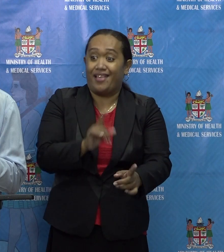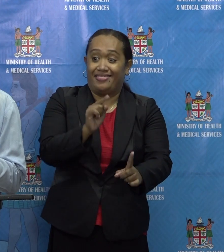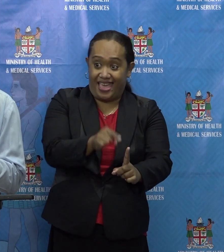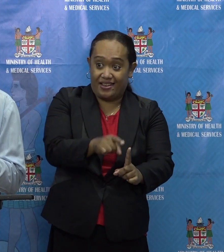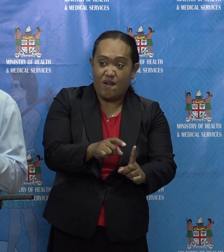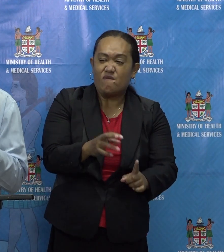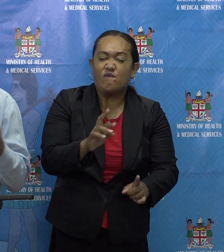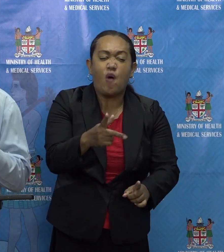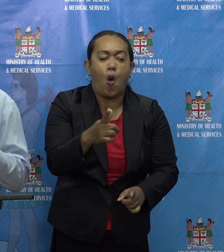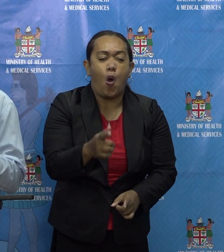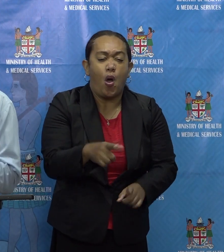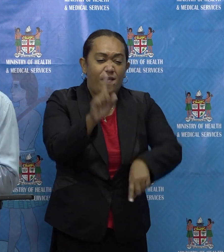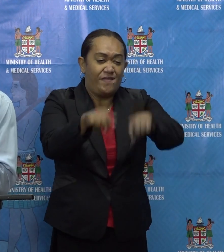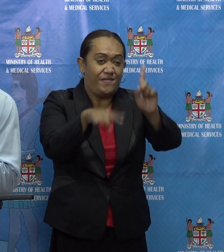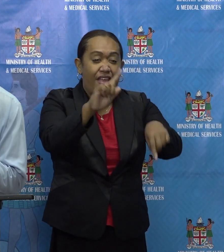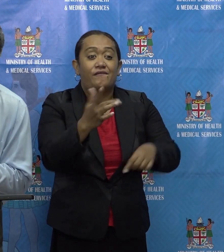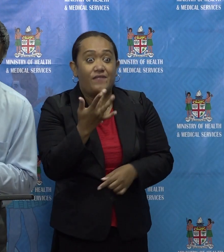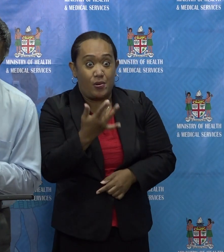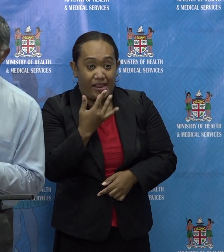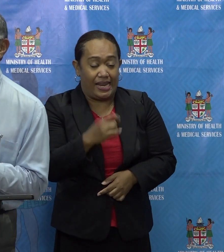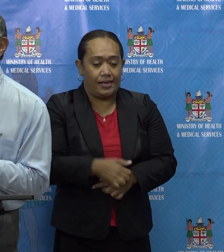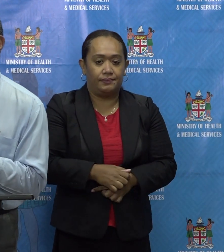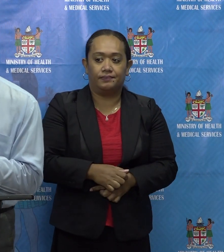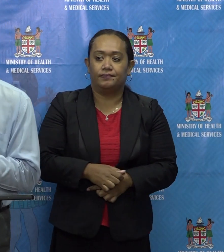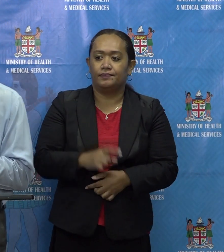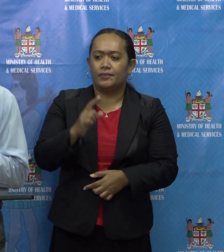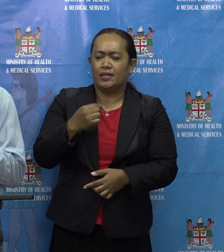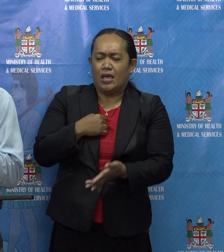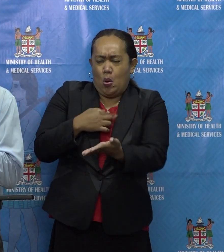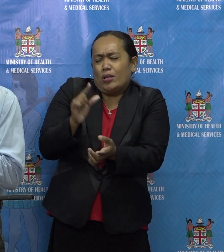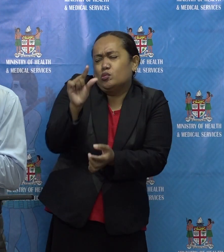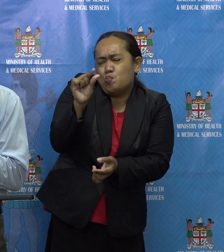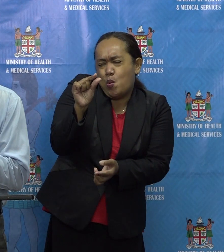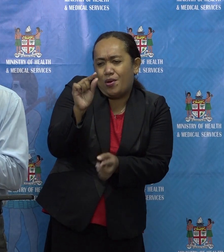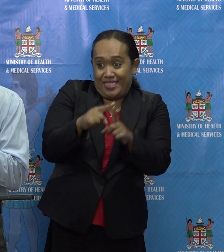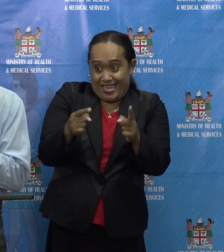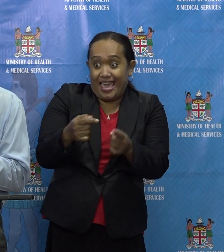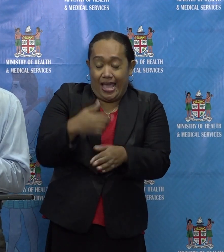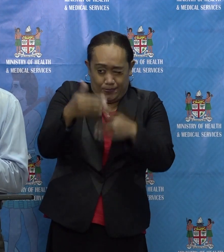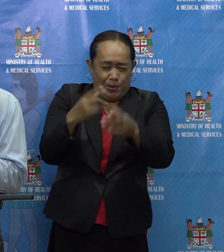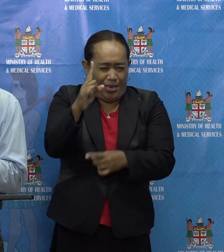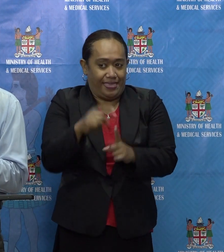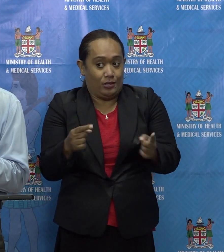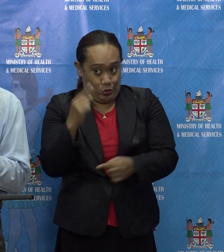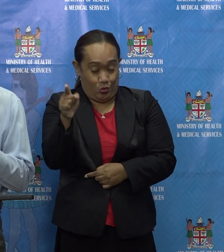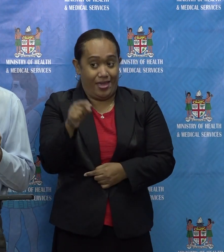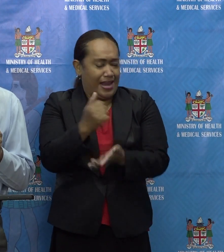variant sounds dangerous. Okay. I just explain one small thing. I don't have the numbers, but I can explain one thing to